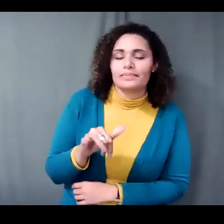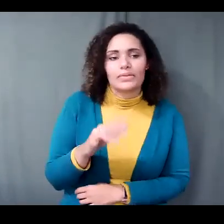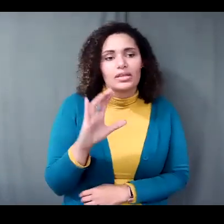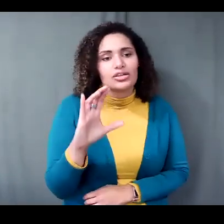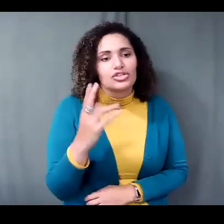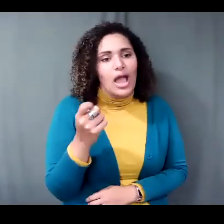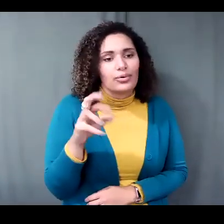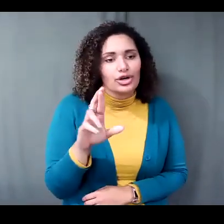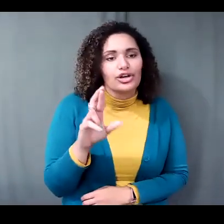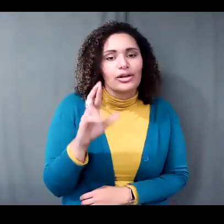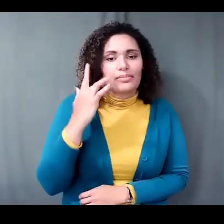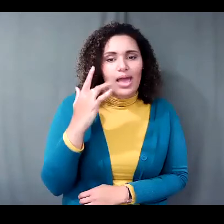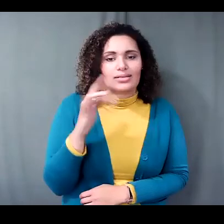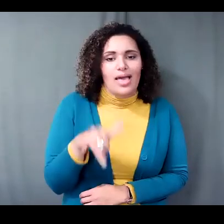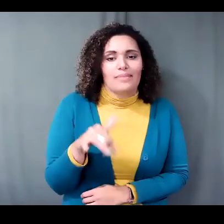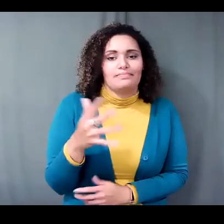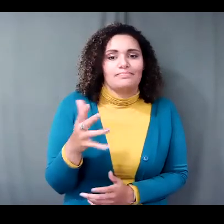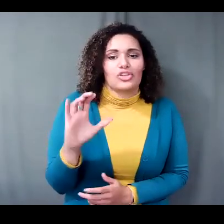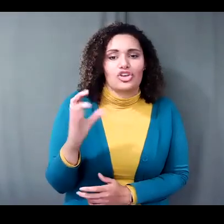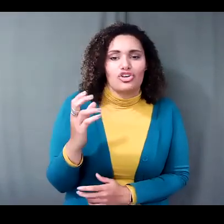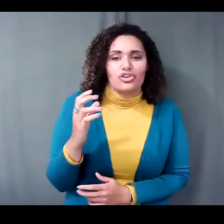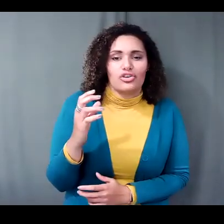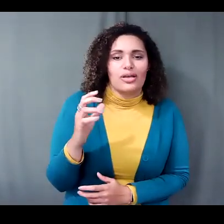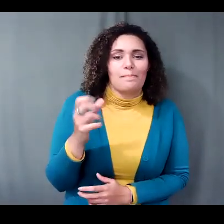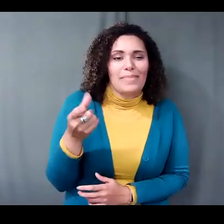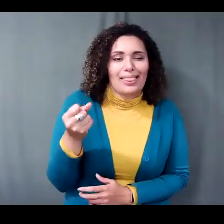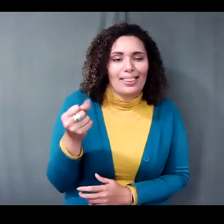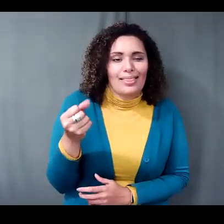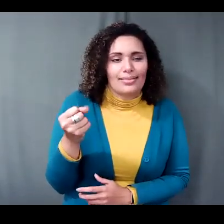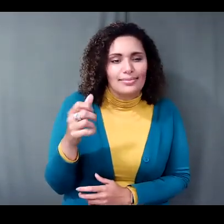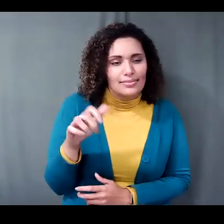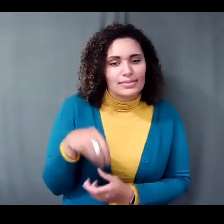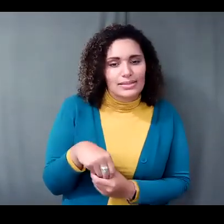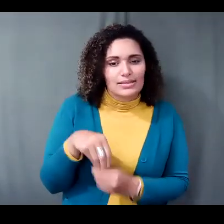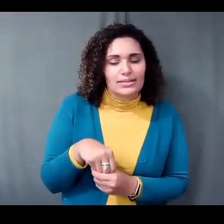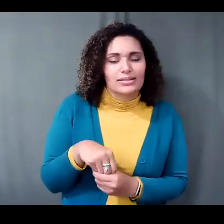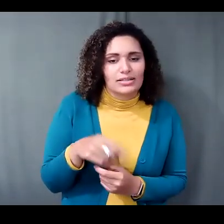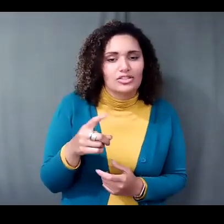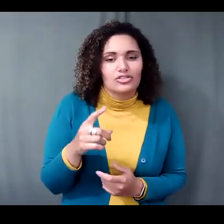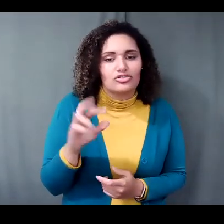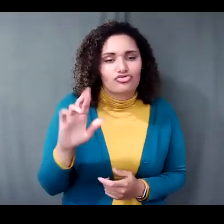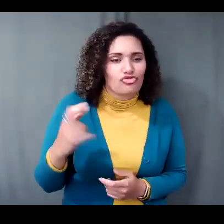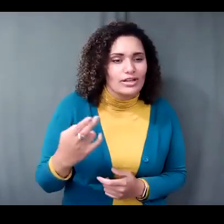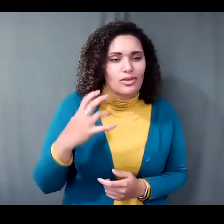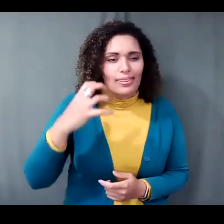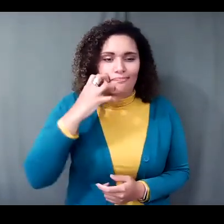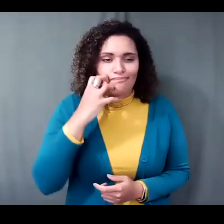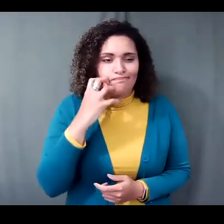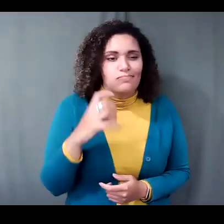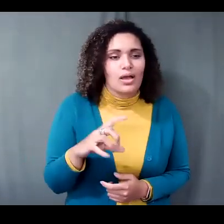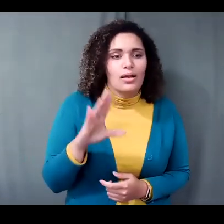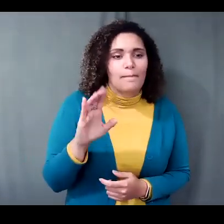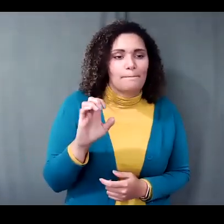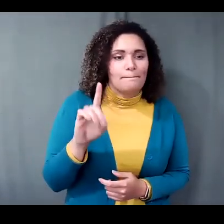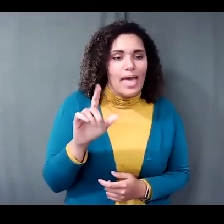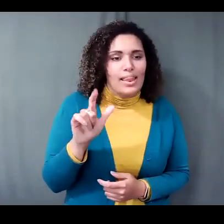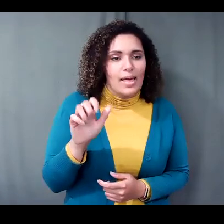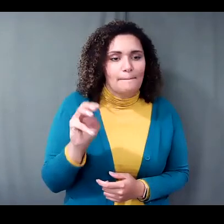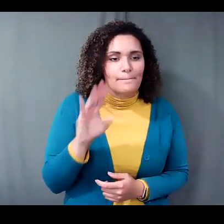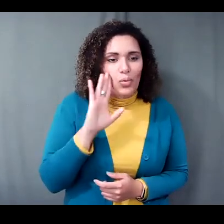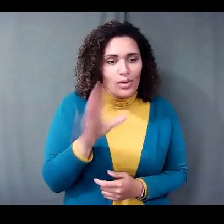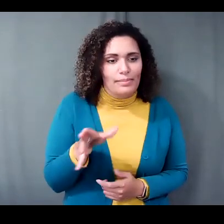He's going to think about fish chowder. Oh, and then our subscription. So this is our new fun idea, just launching. I'm getting the don't